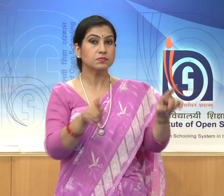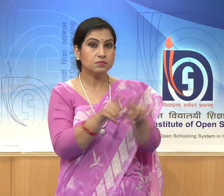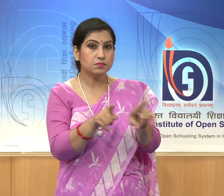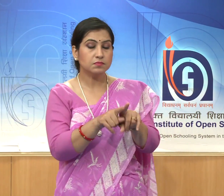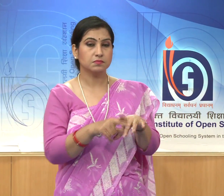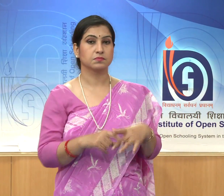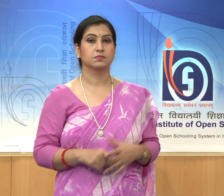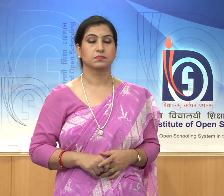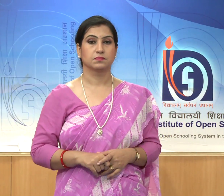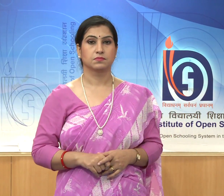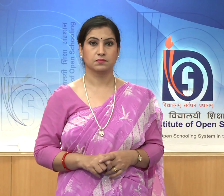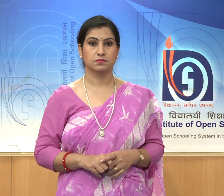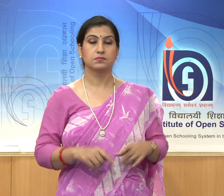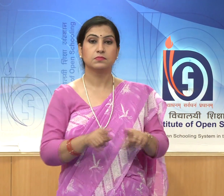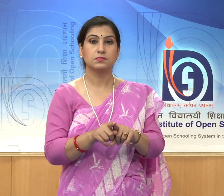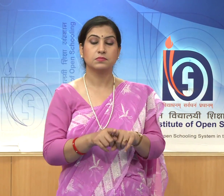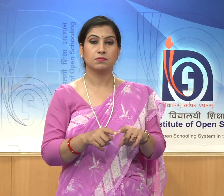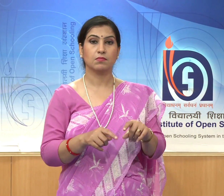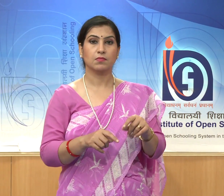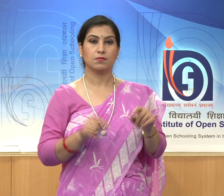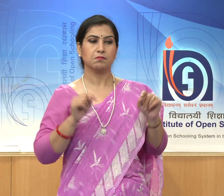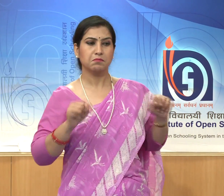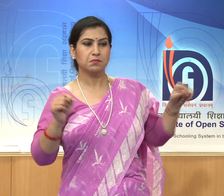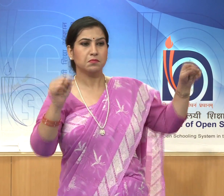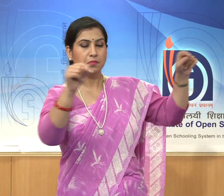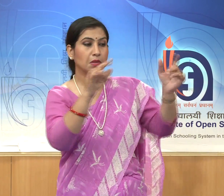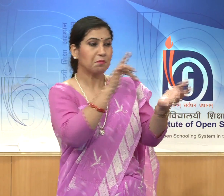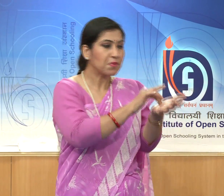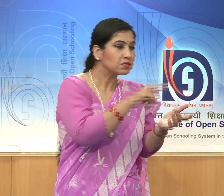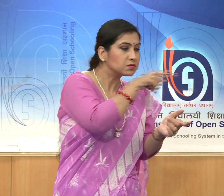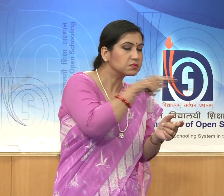against an architectural setting.